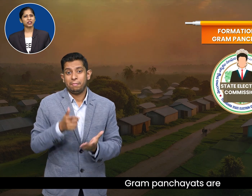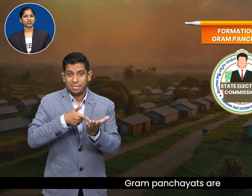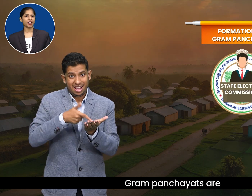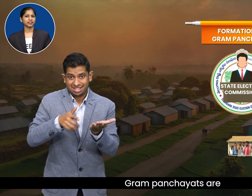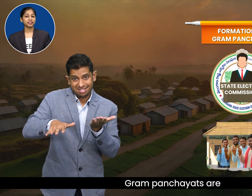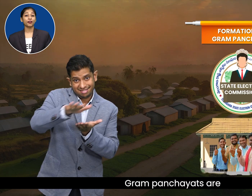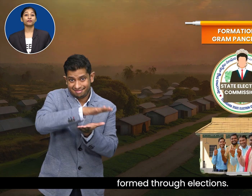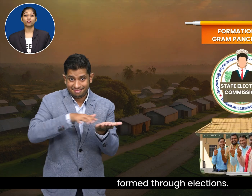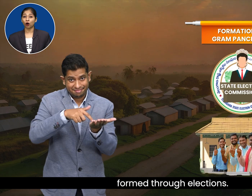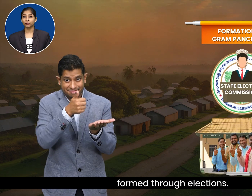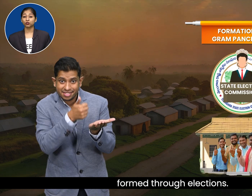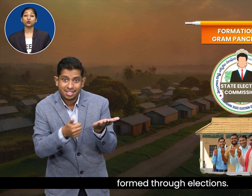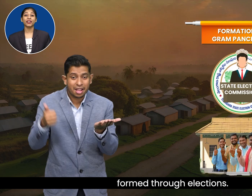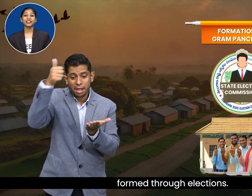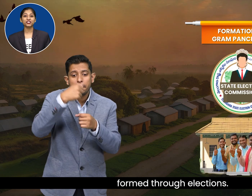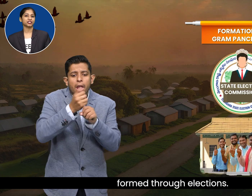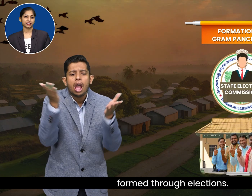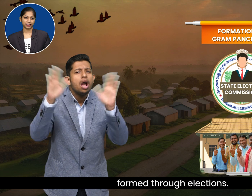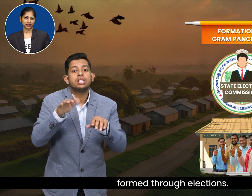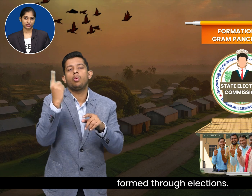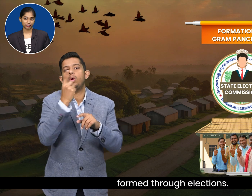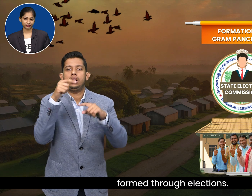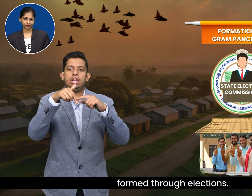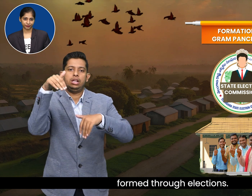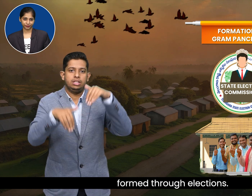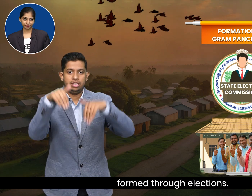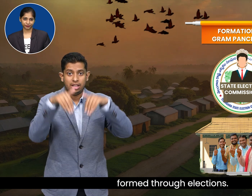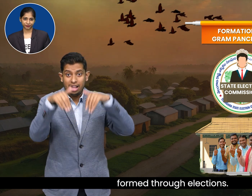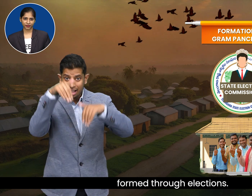Gram Panchayats are formed through elections.